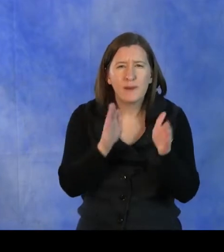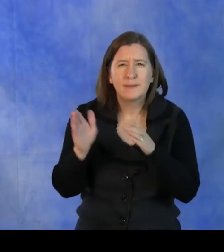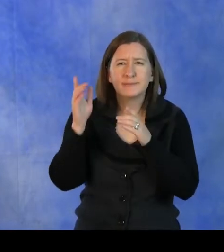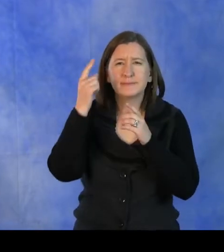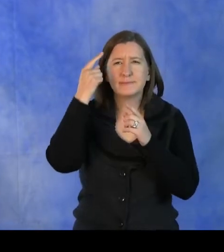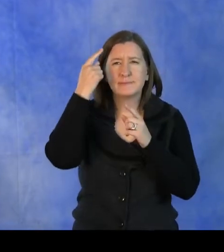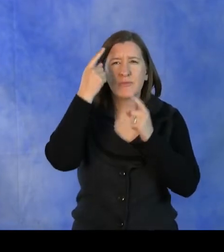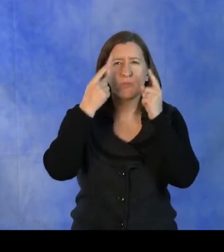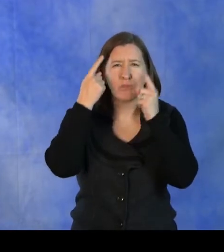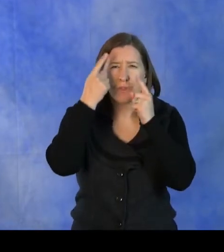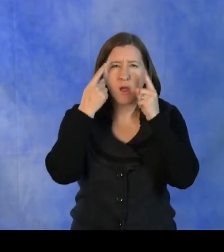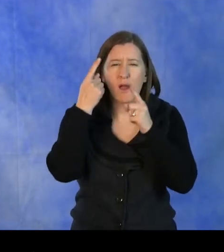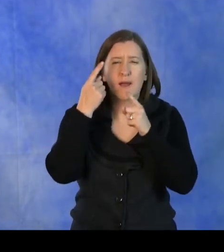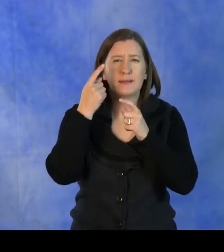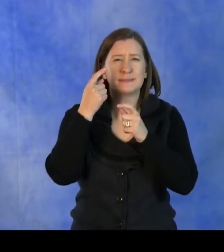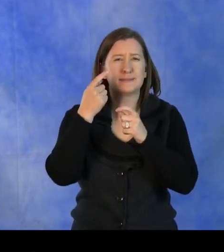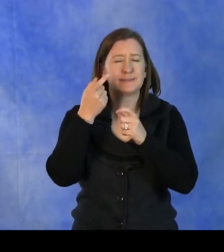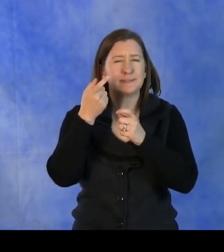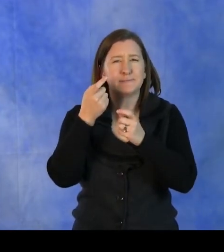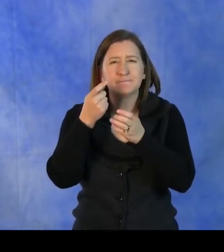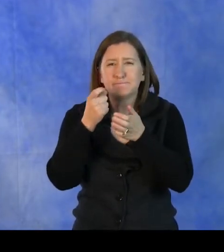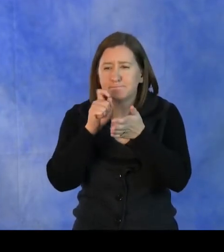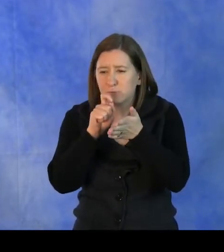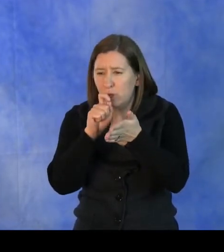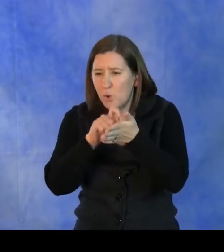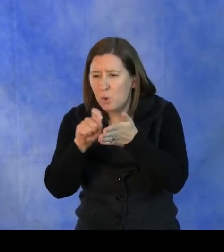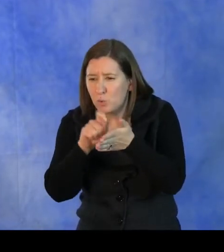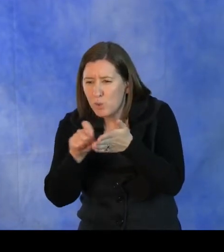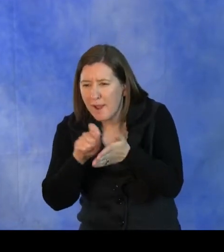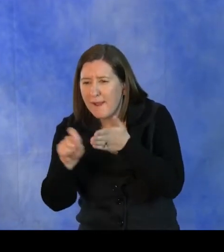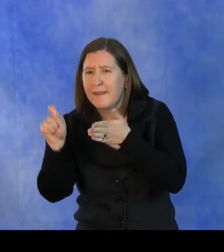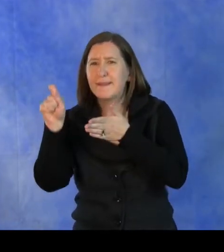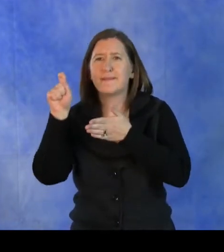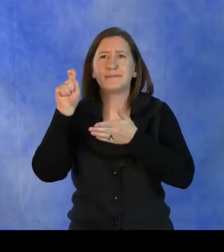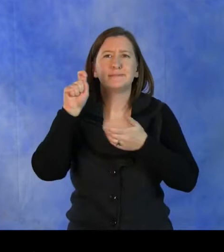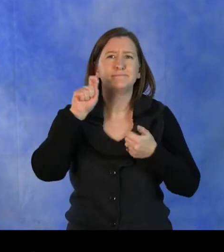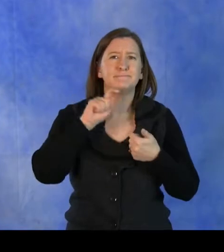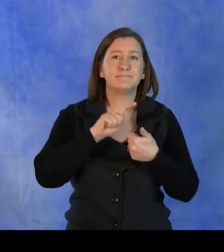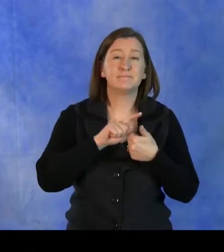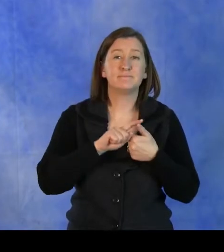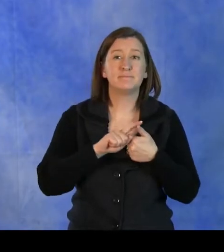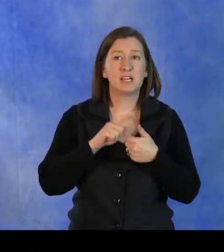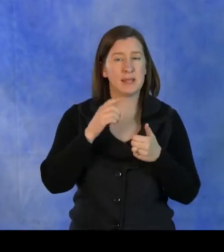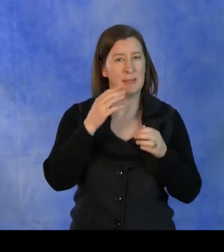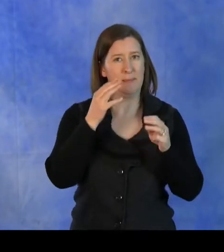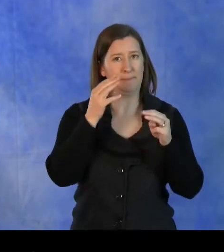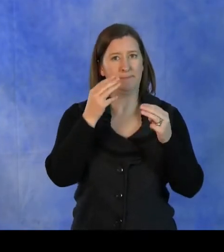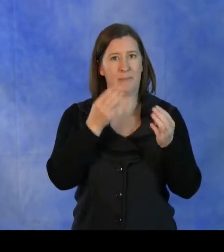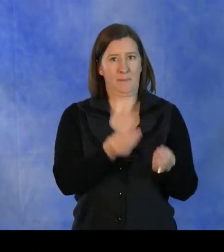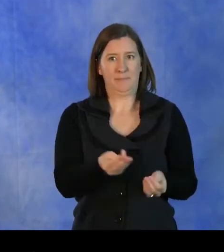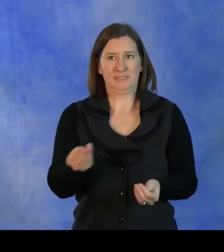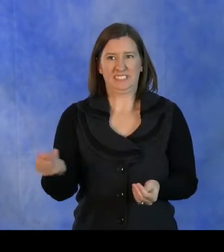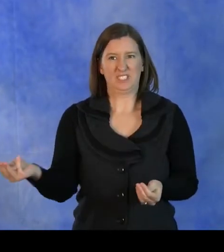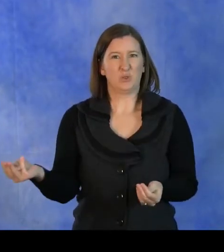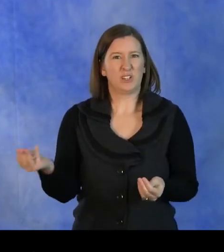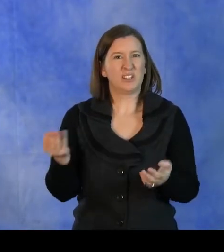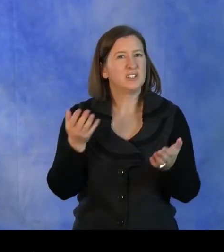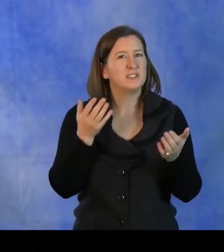If the student has a hard time being organized, like organizing their thoughts or taking notes,